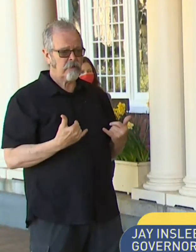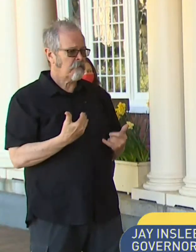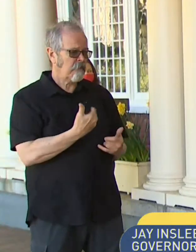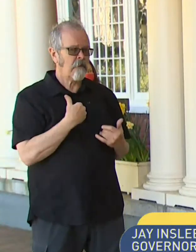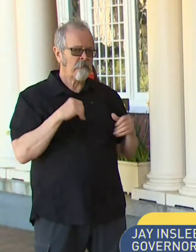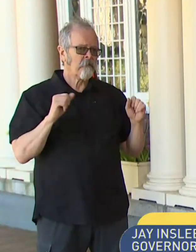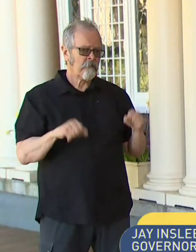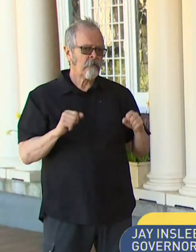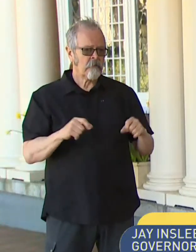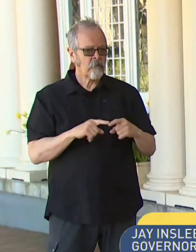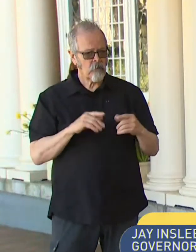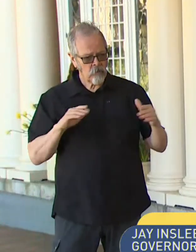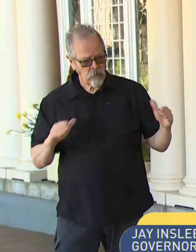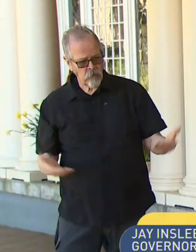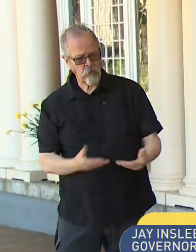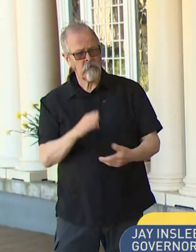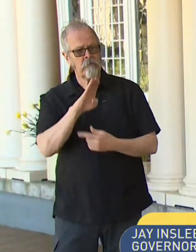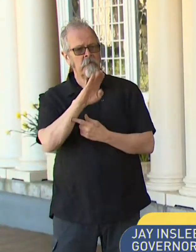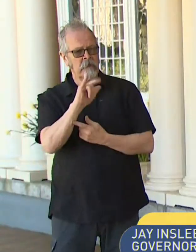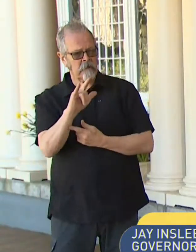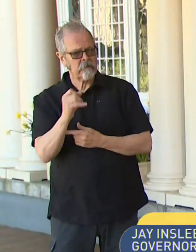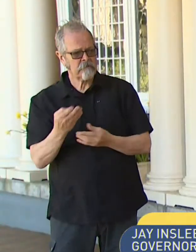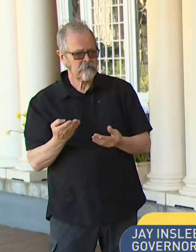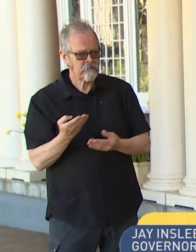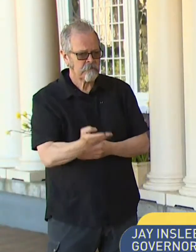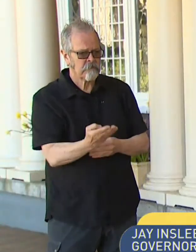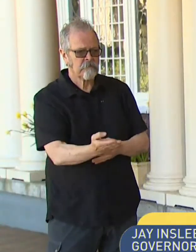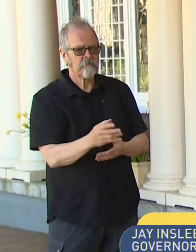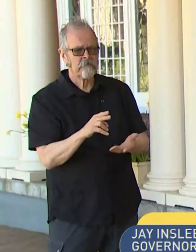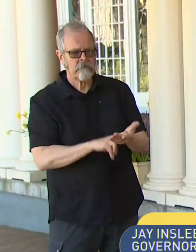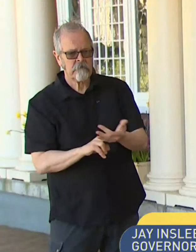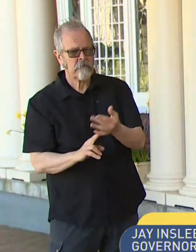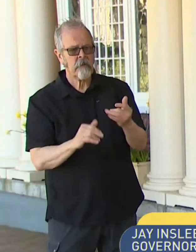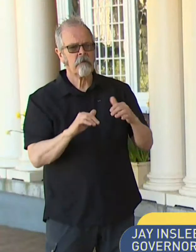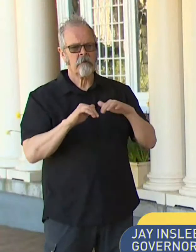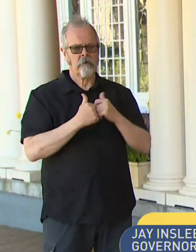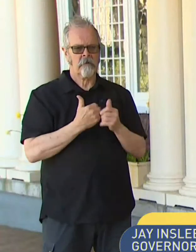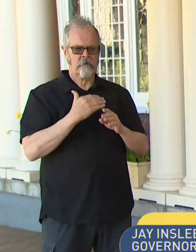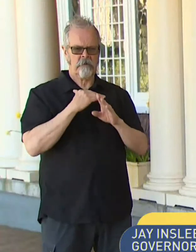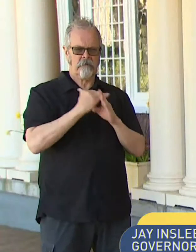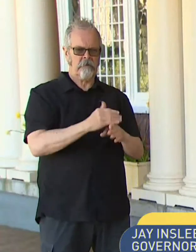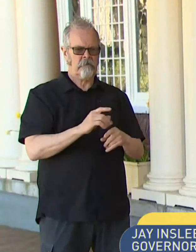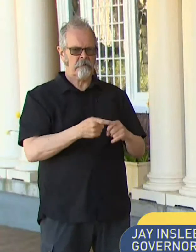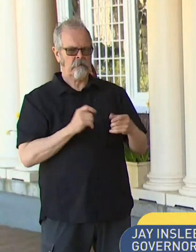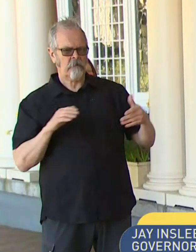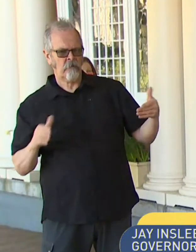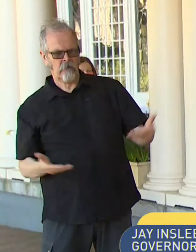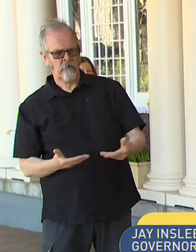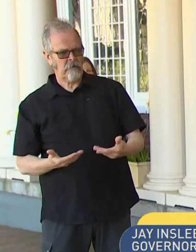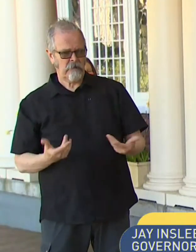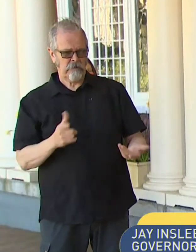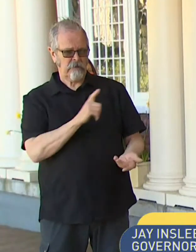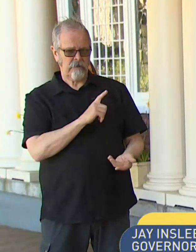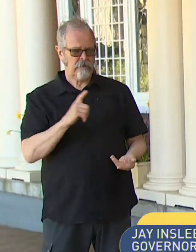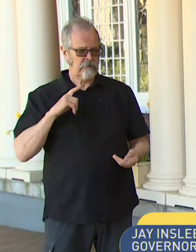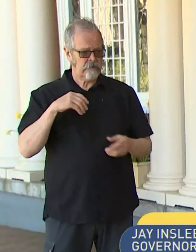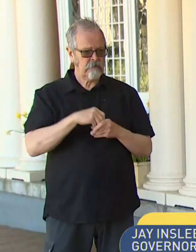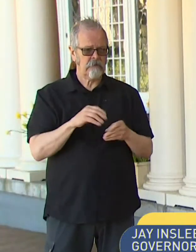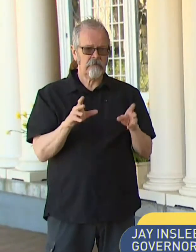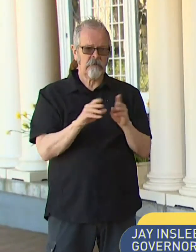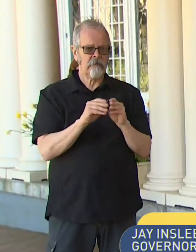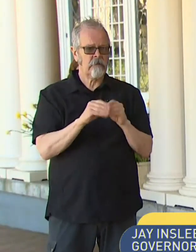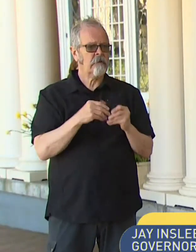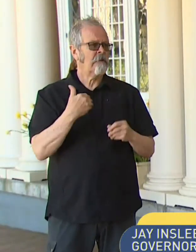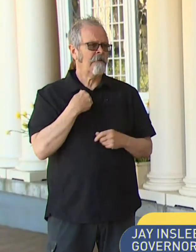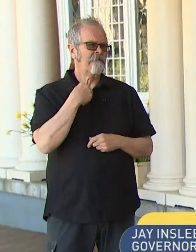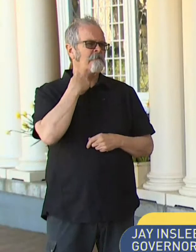introduce bills, and I'm not keeping them from introducing bills. In other words, the legislative is in session. They do have a voice.